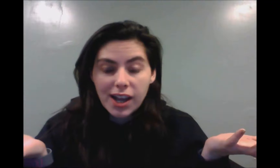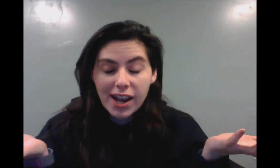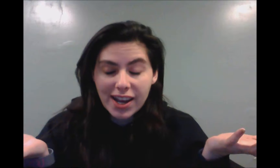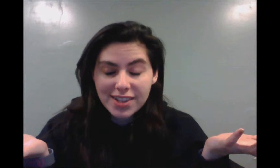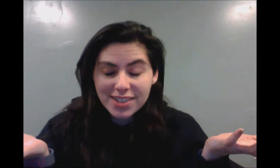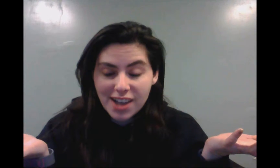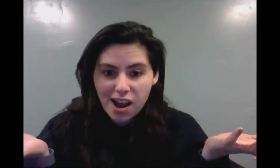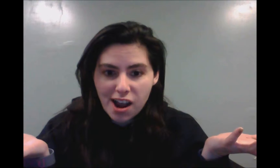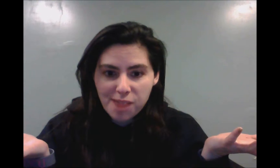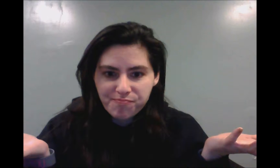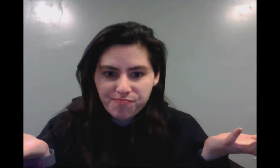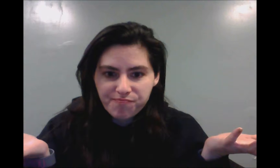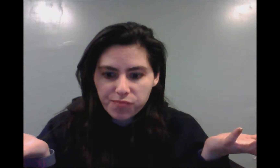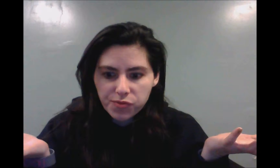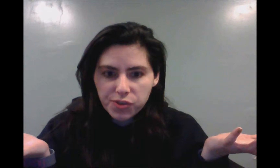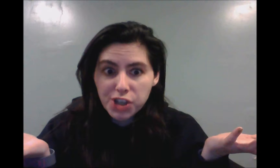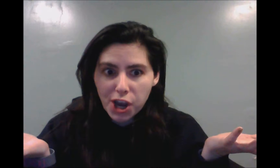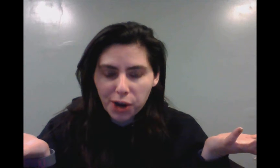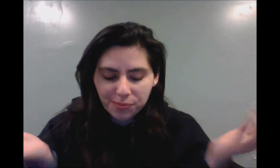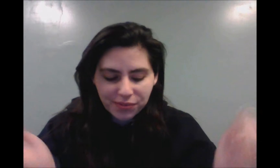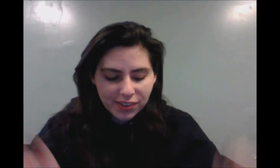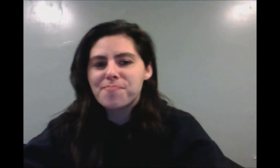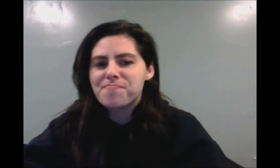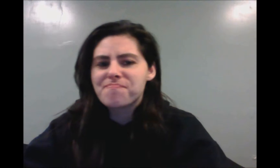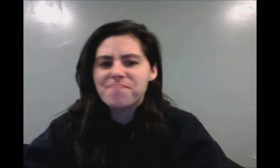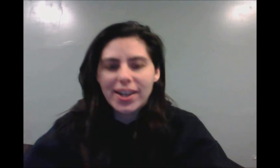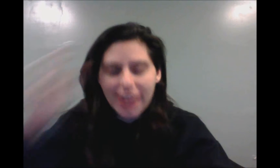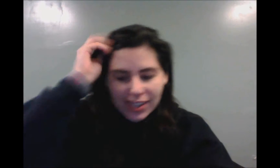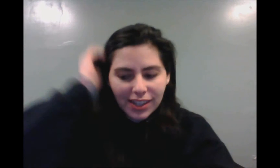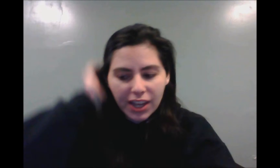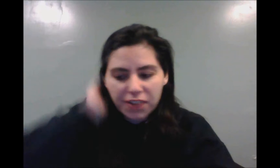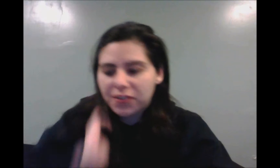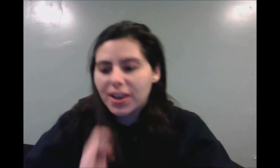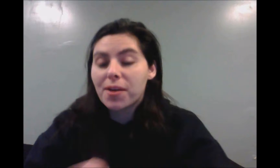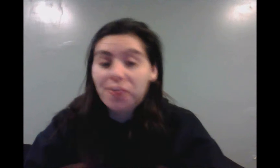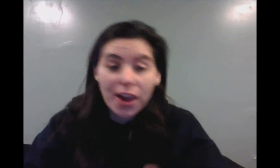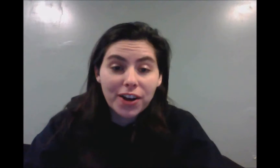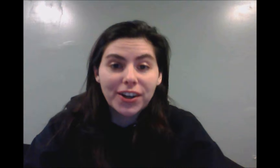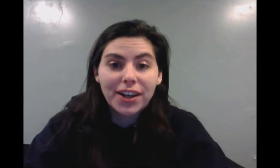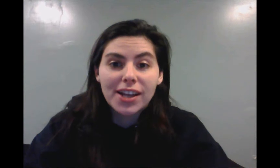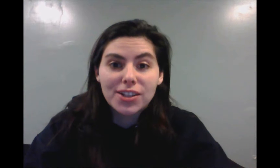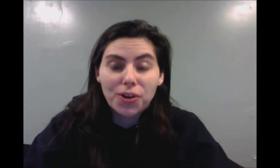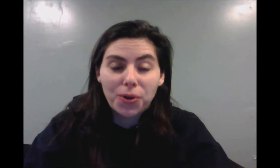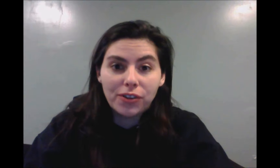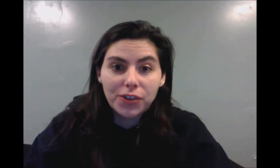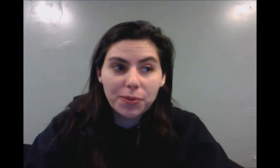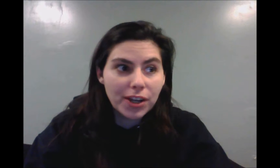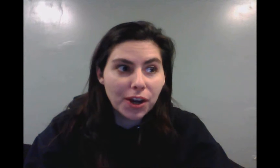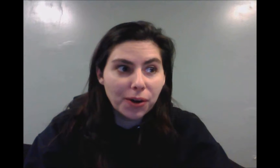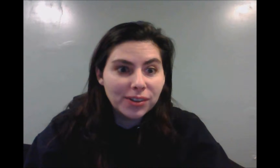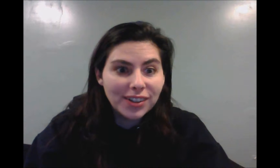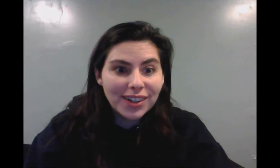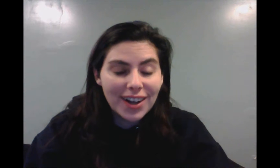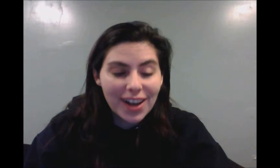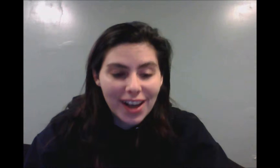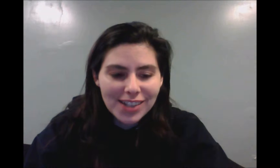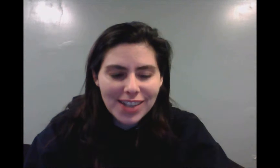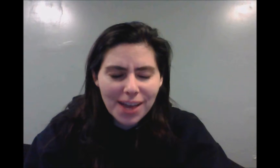Hi guys. So my dating life and my record, as all of you may know, has not been